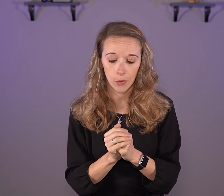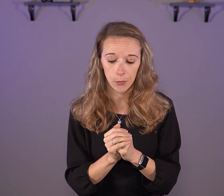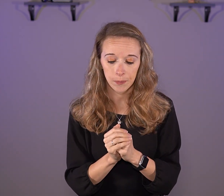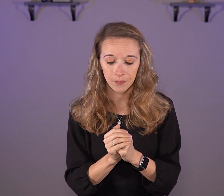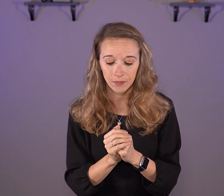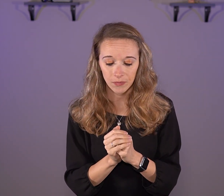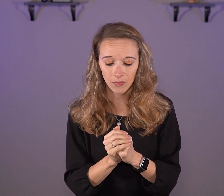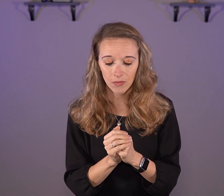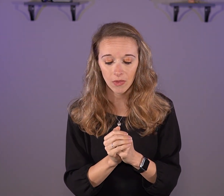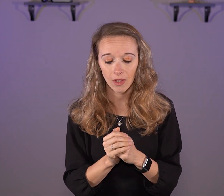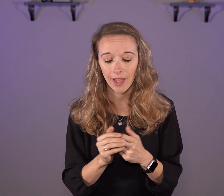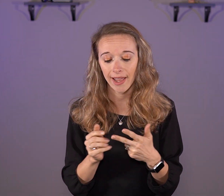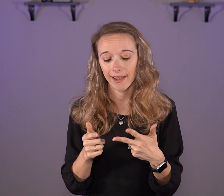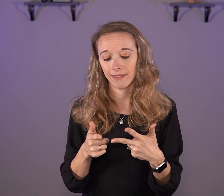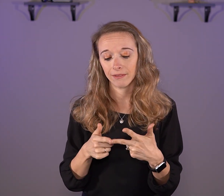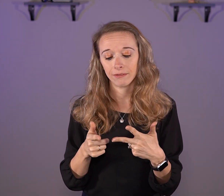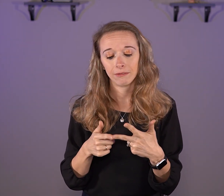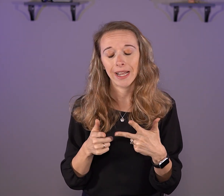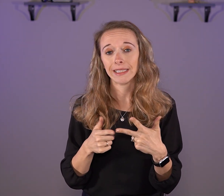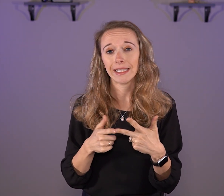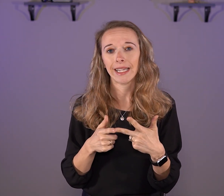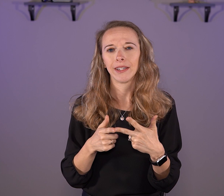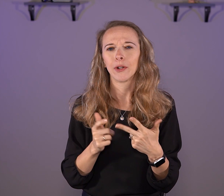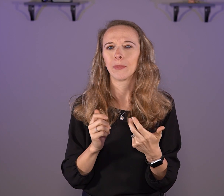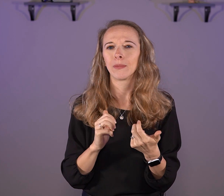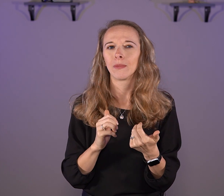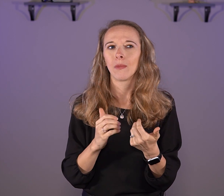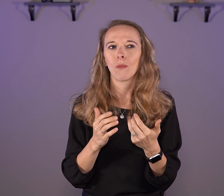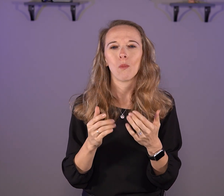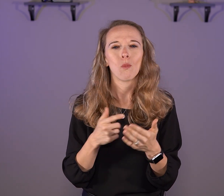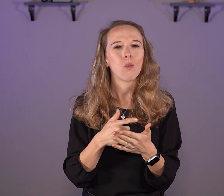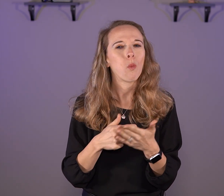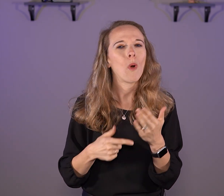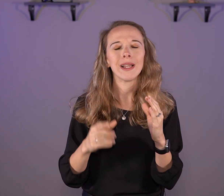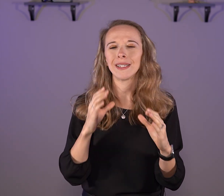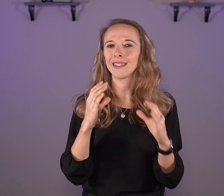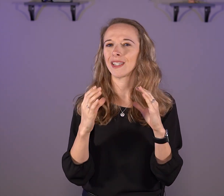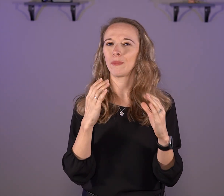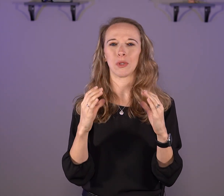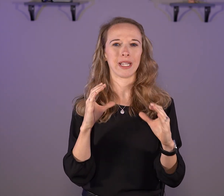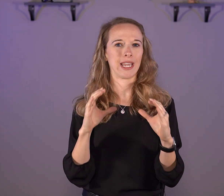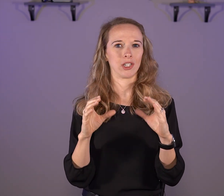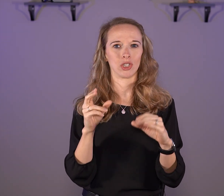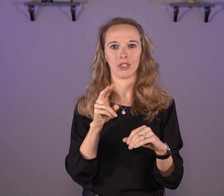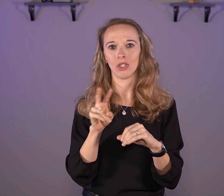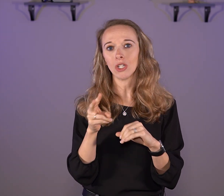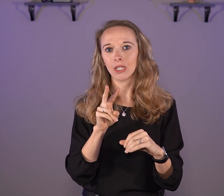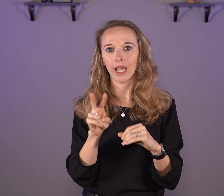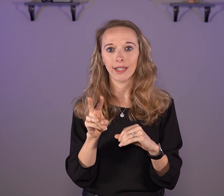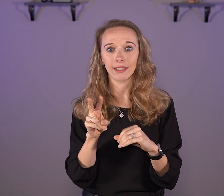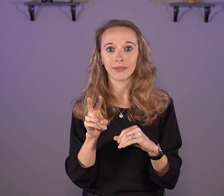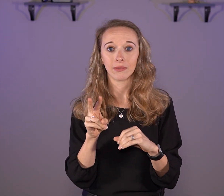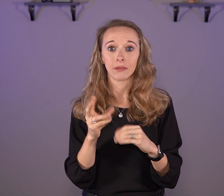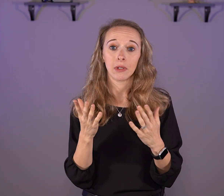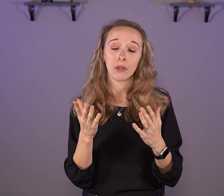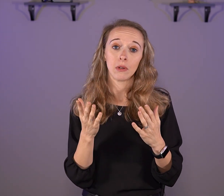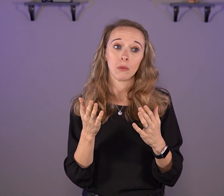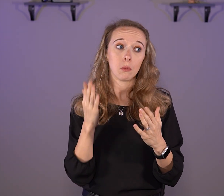So, and finally, what does communication look like?